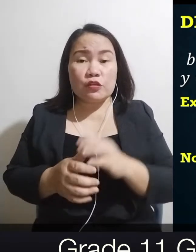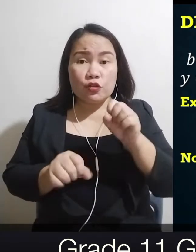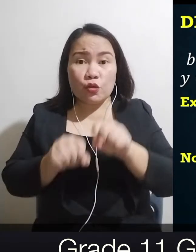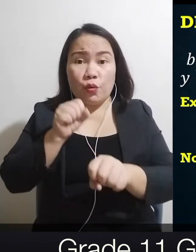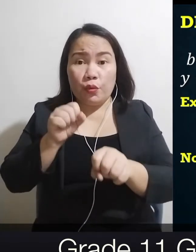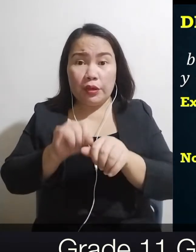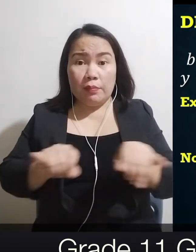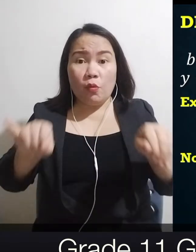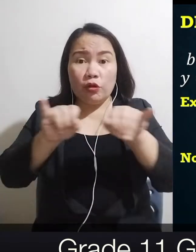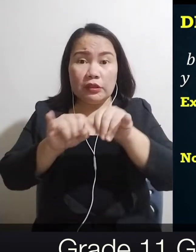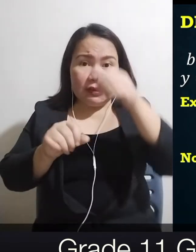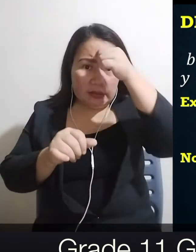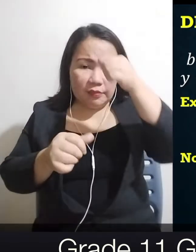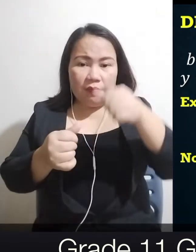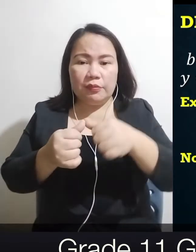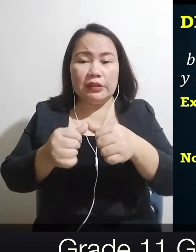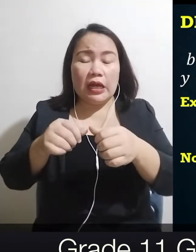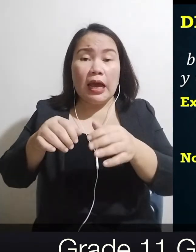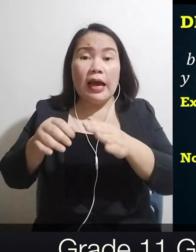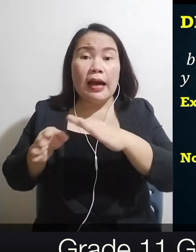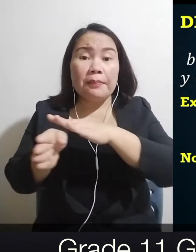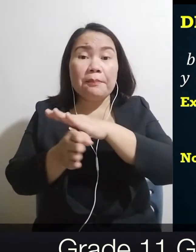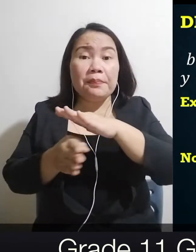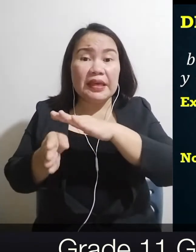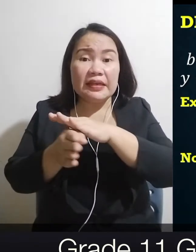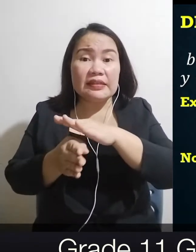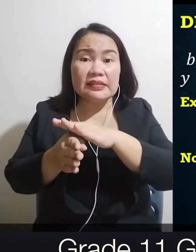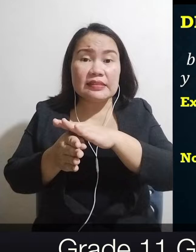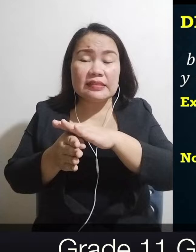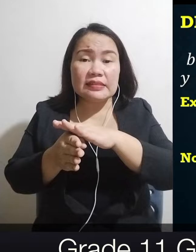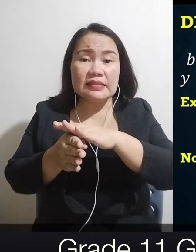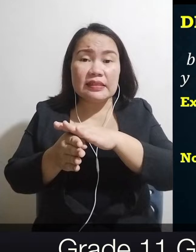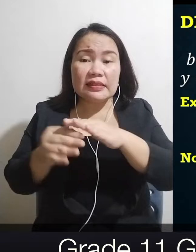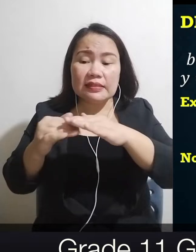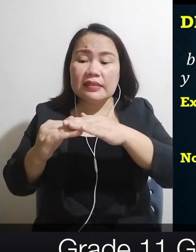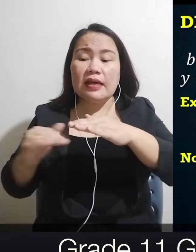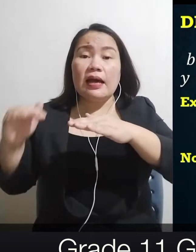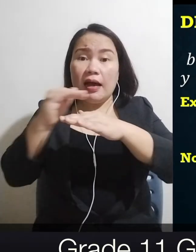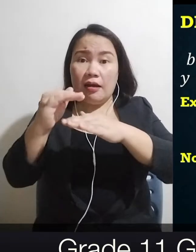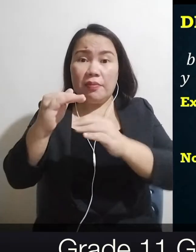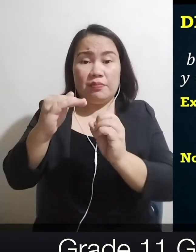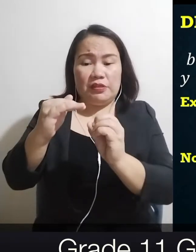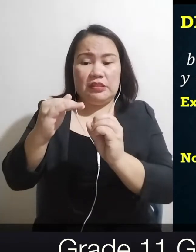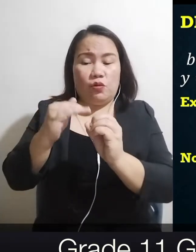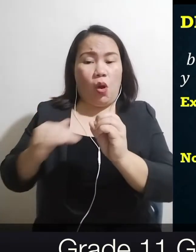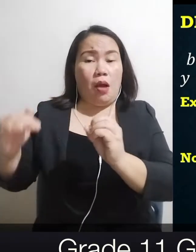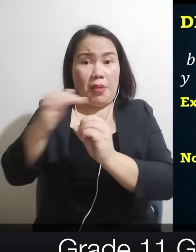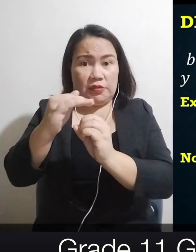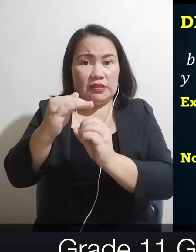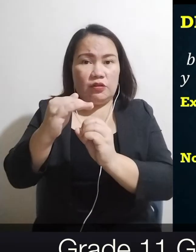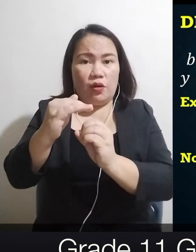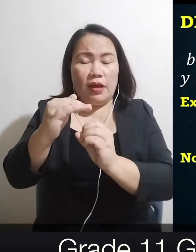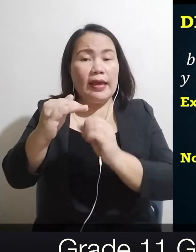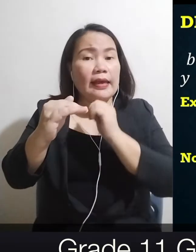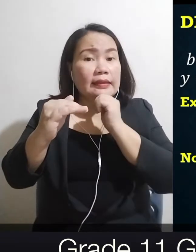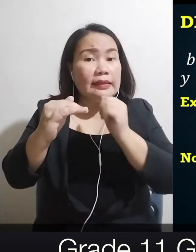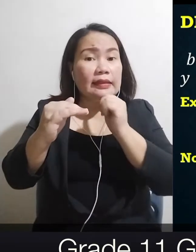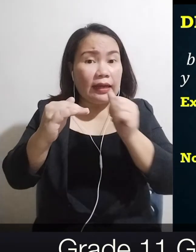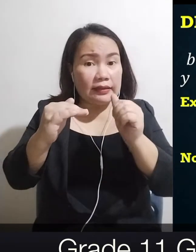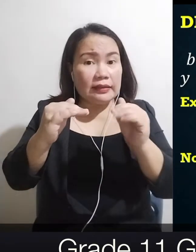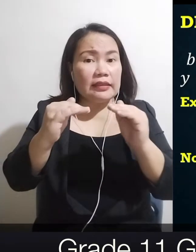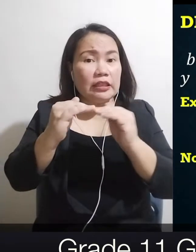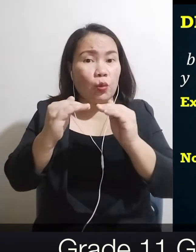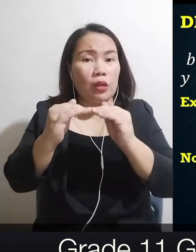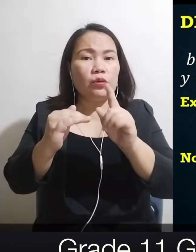tandaan natin na ang base natin dito ay greater than 0 and dapat hindi siya equal sa 1. Ibig sabihin nun, pwede